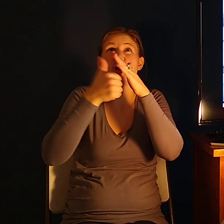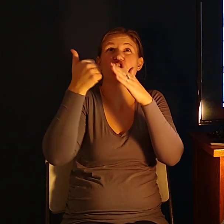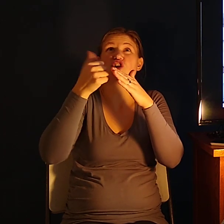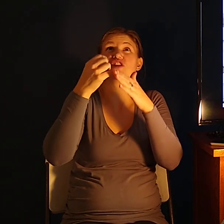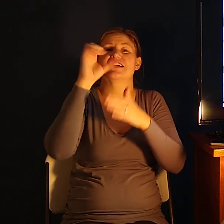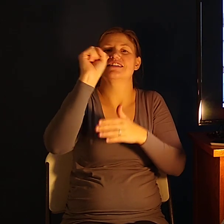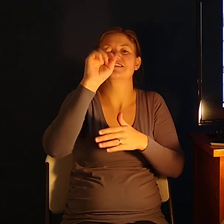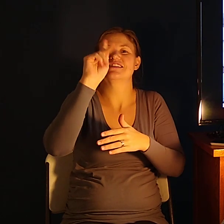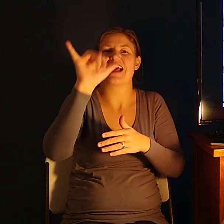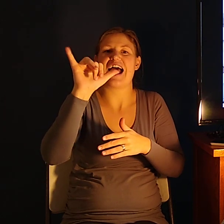skylight.